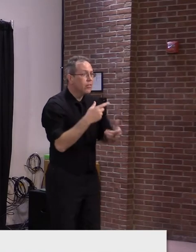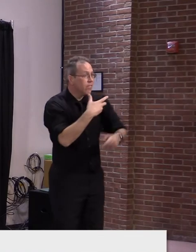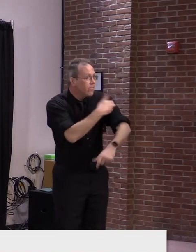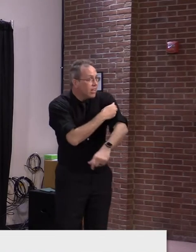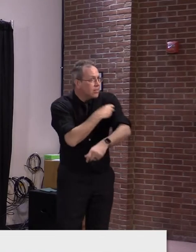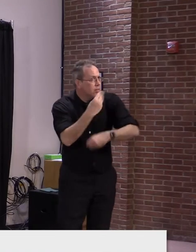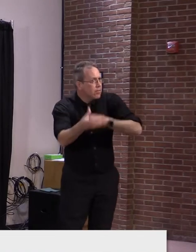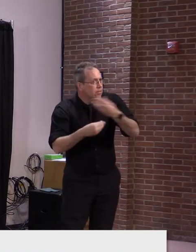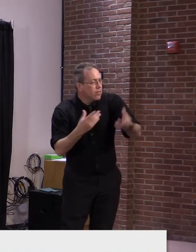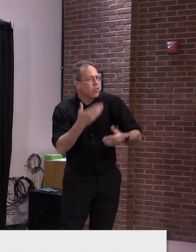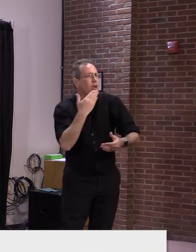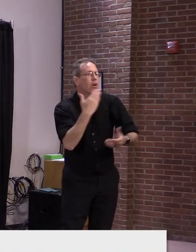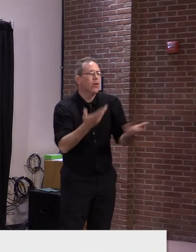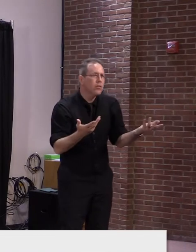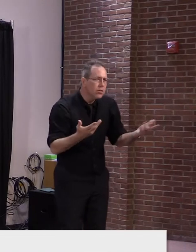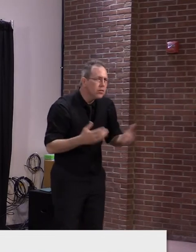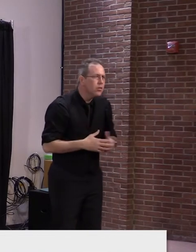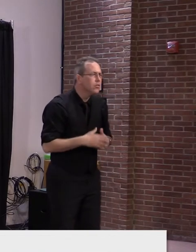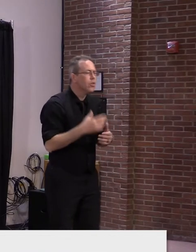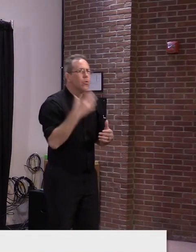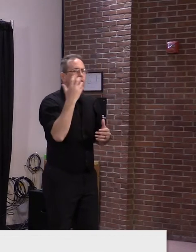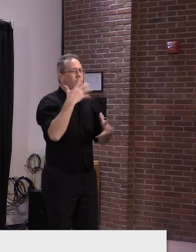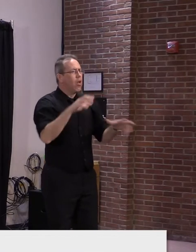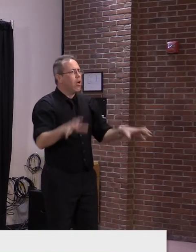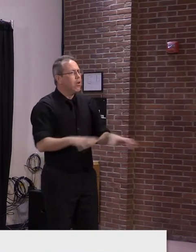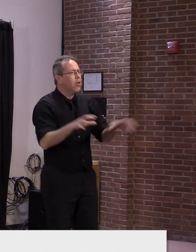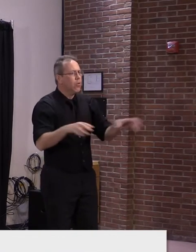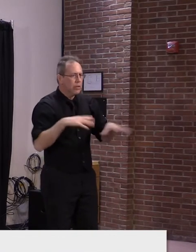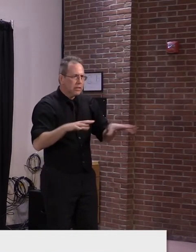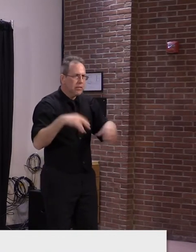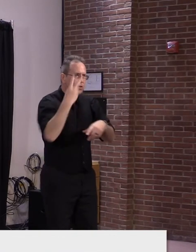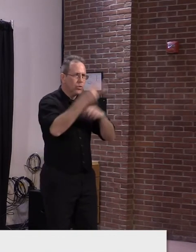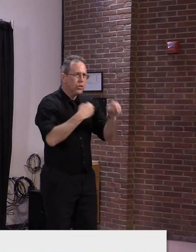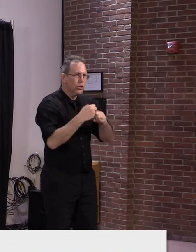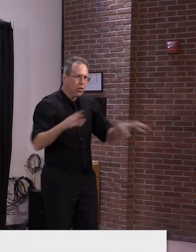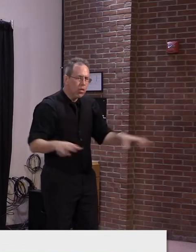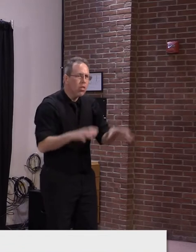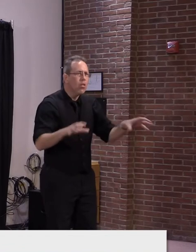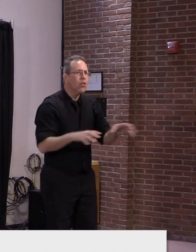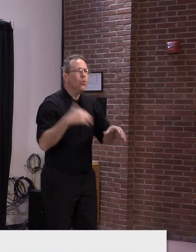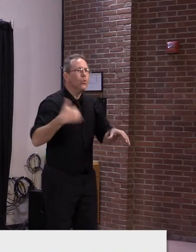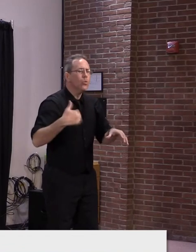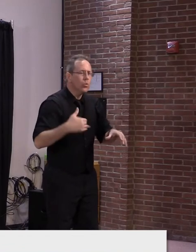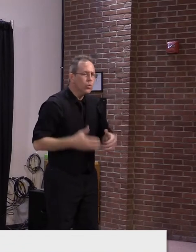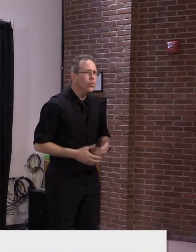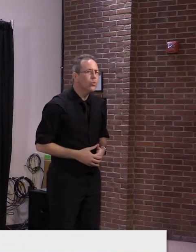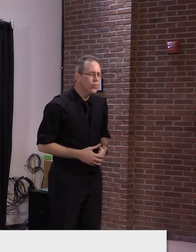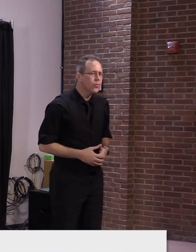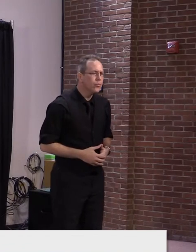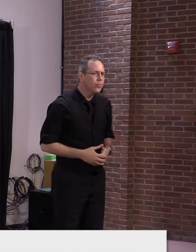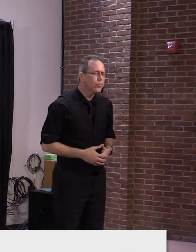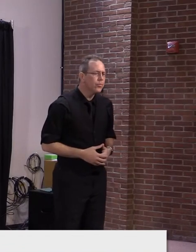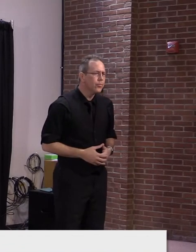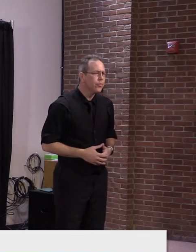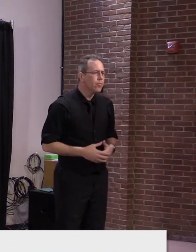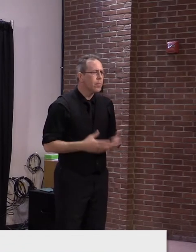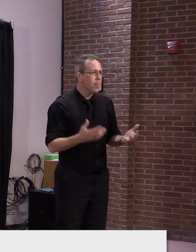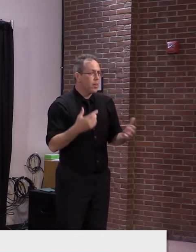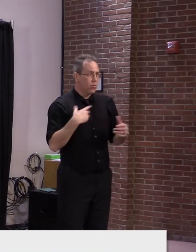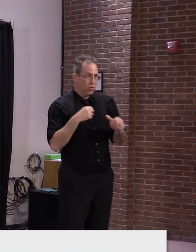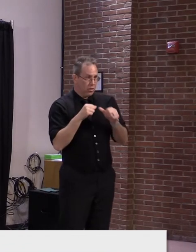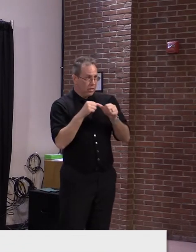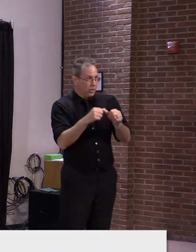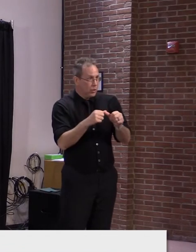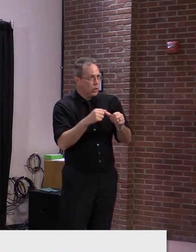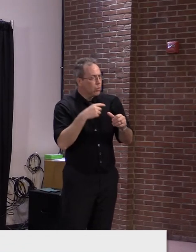forth. I mean, that was a day in, day out type of process, and we continually